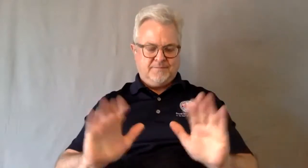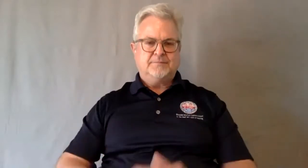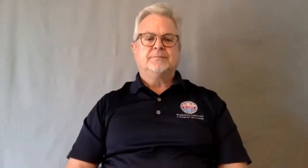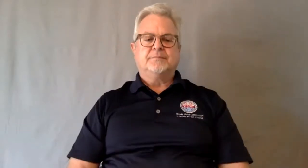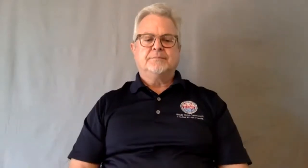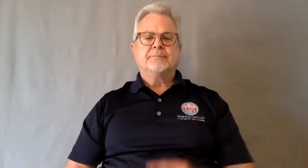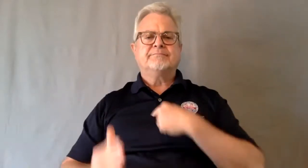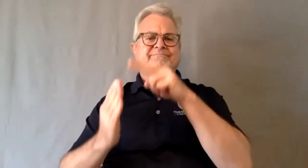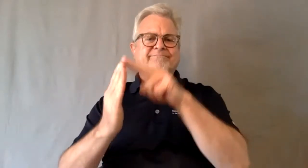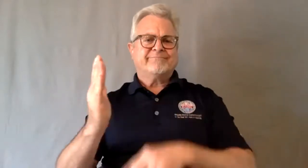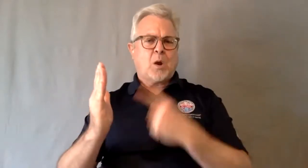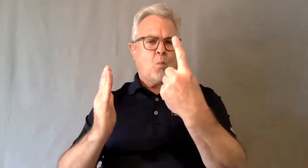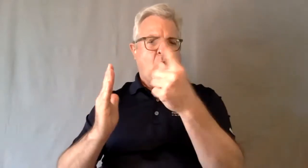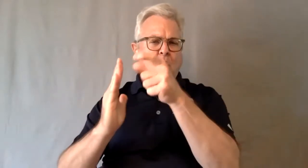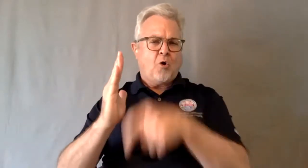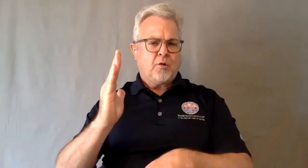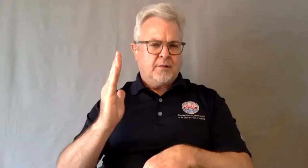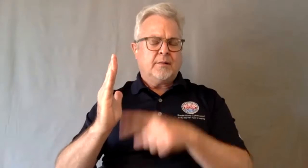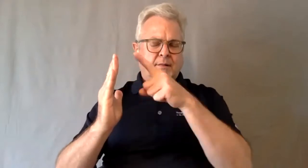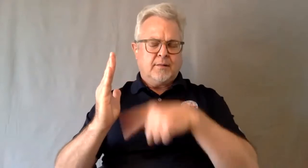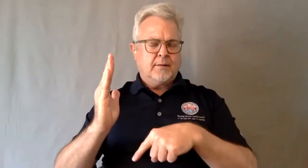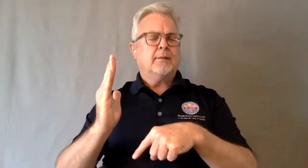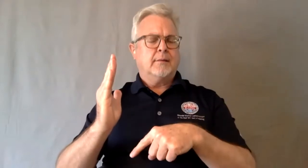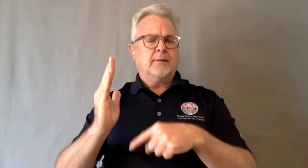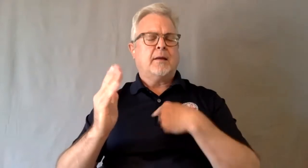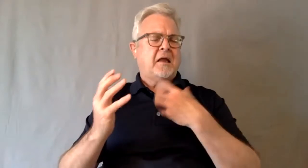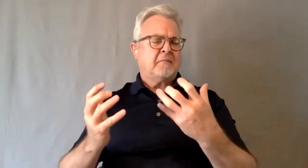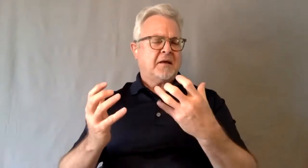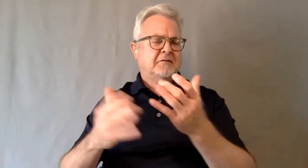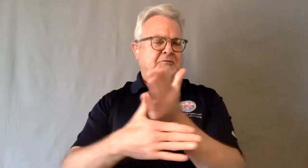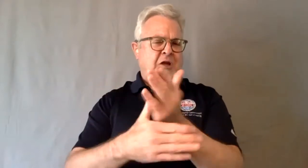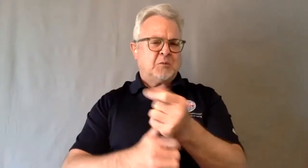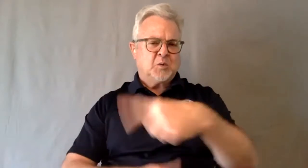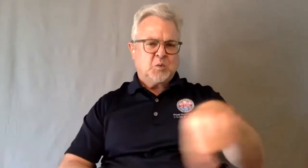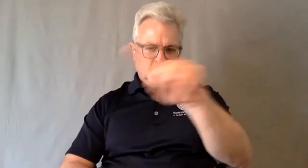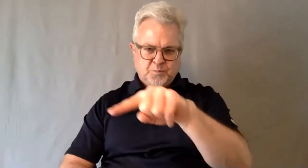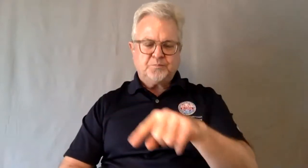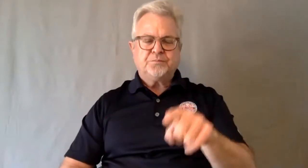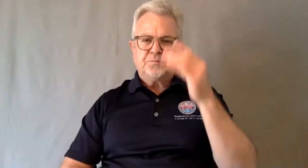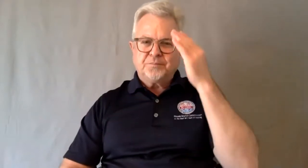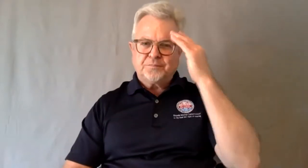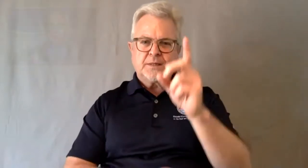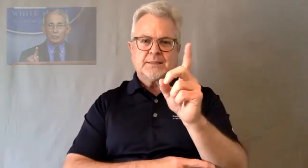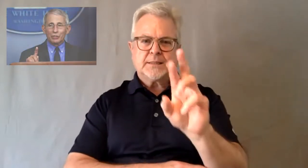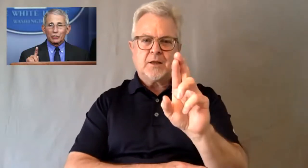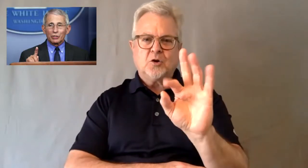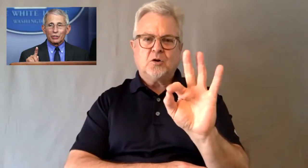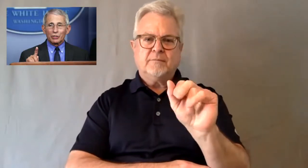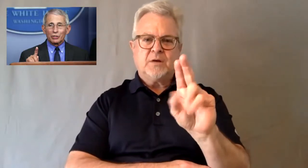small percentage that could receive it that it would be something that could be defeated. So I do want to share